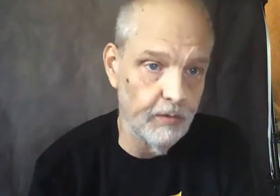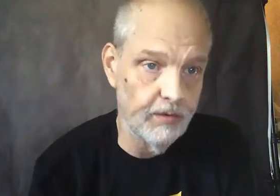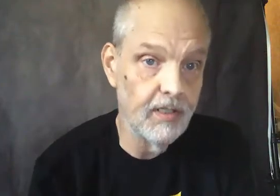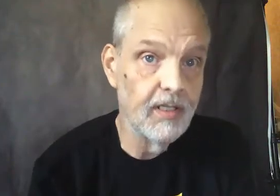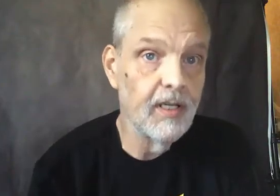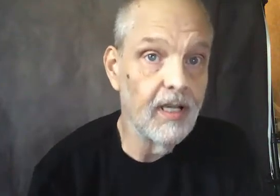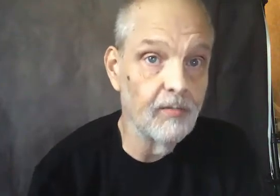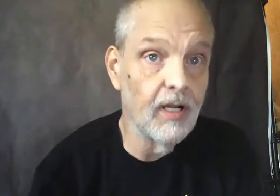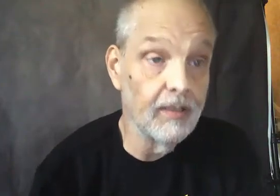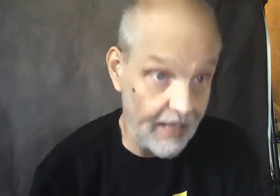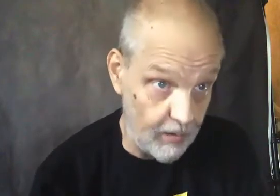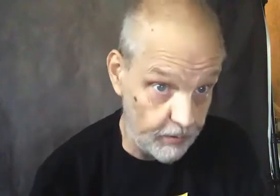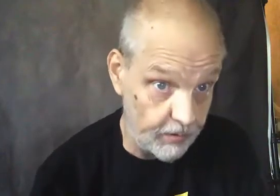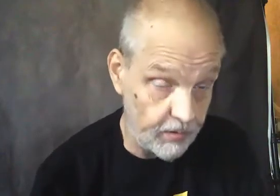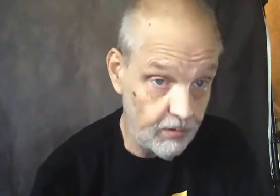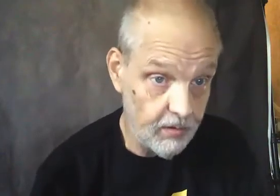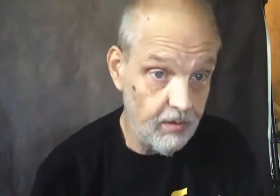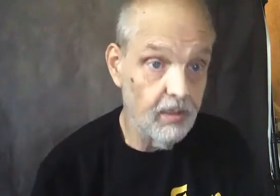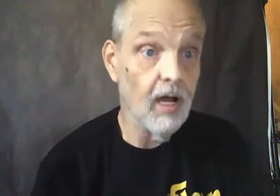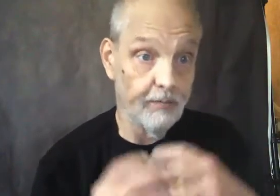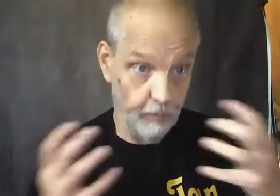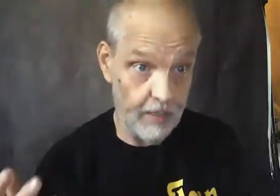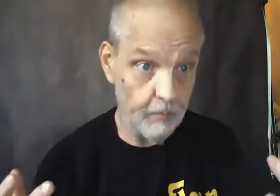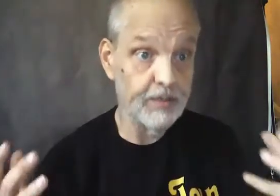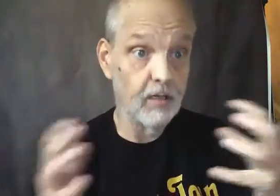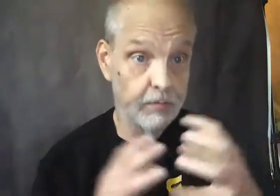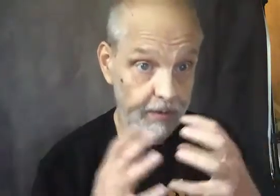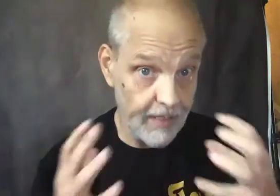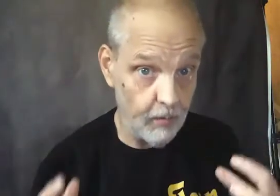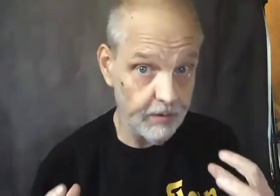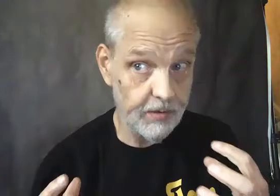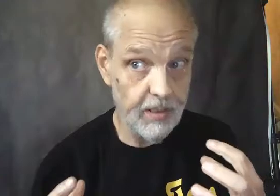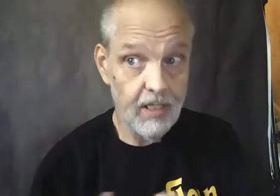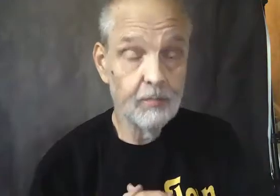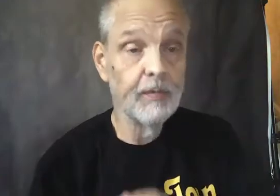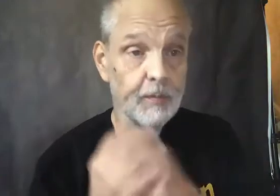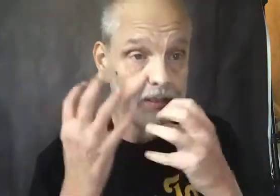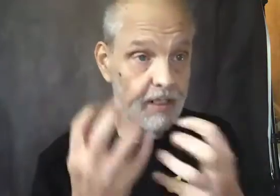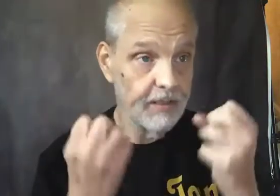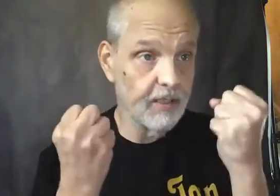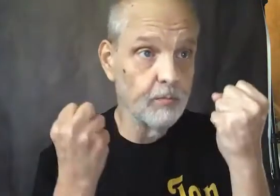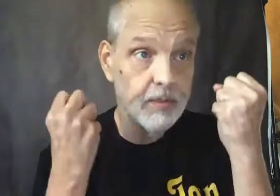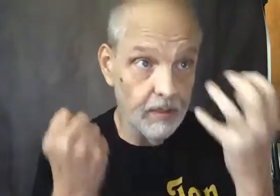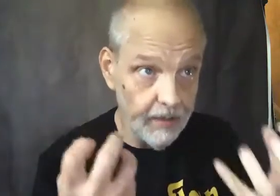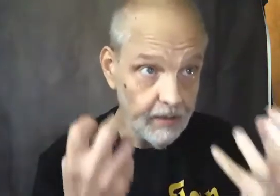language, a language, a full language, a complete language, but that is